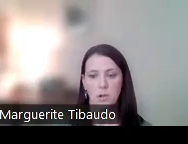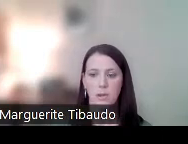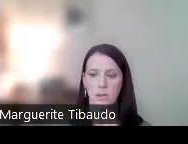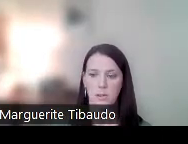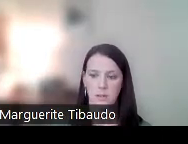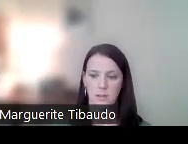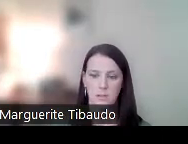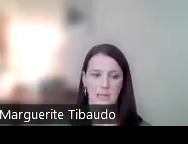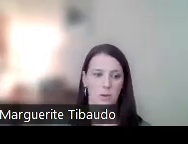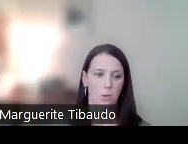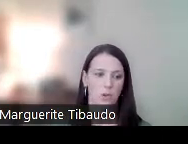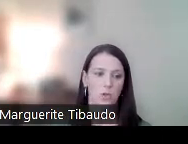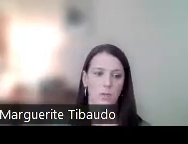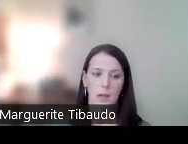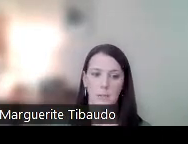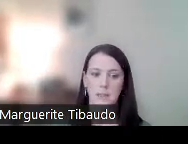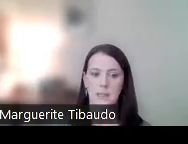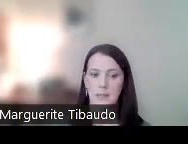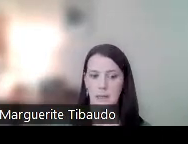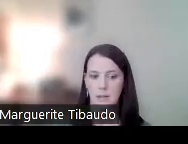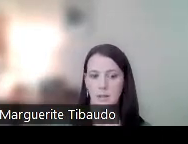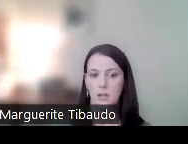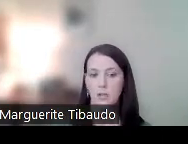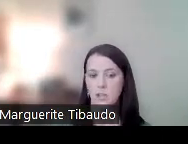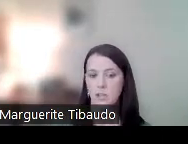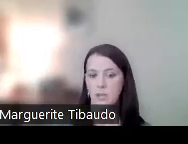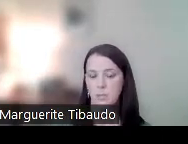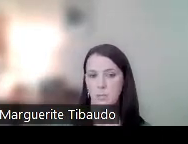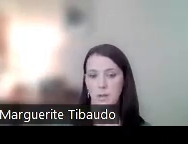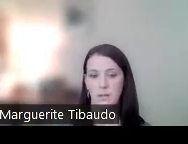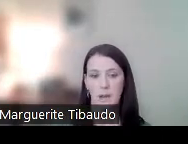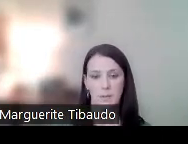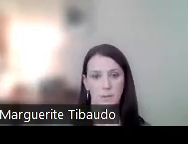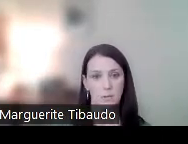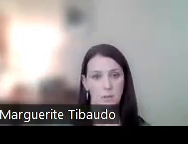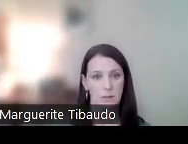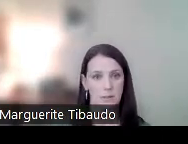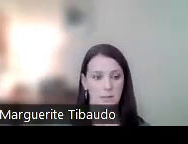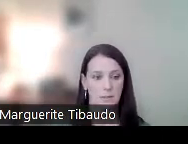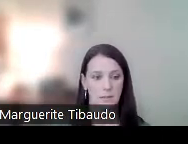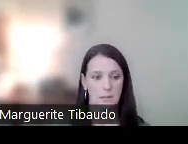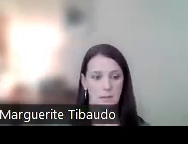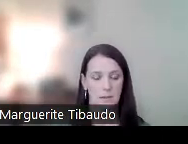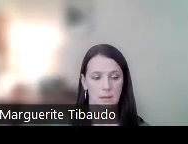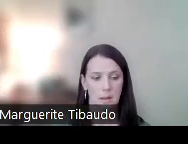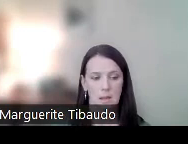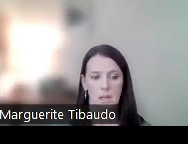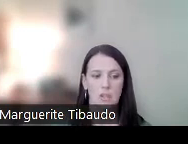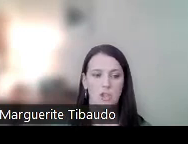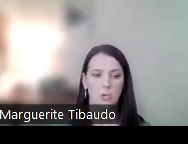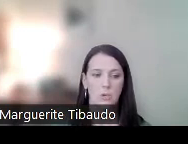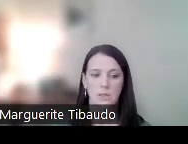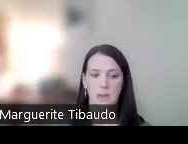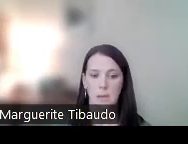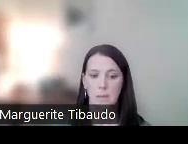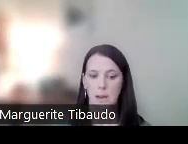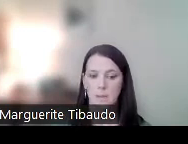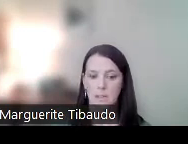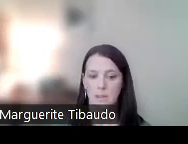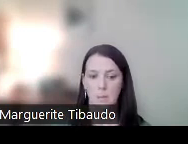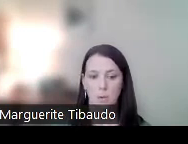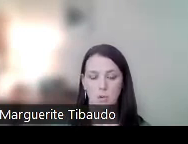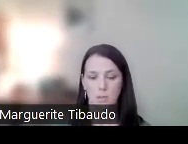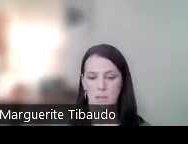the motion coherence signals in order to reliably detect the direction of movement of the optic flow stimulus. Children with CVI